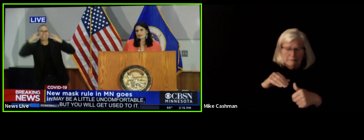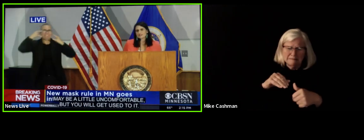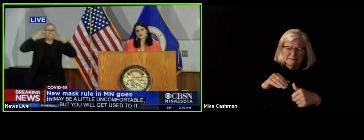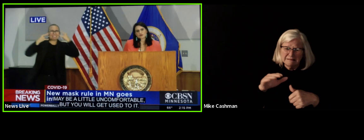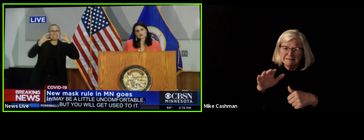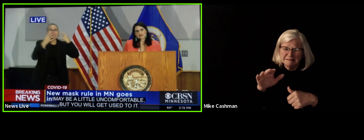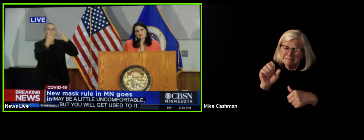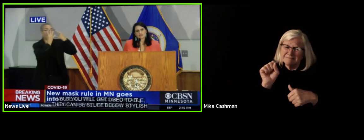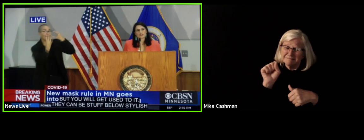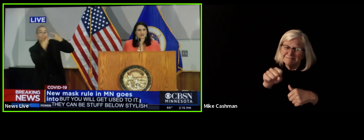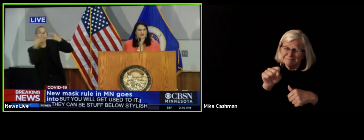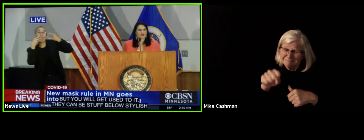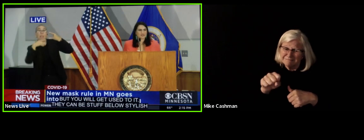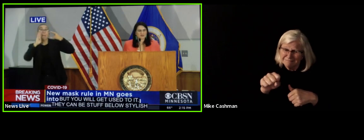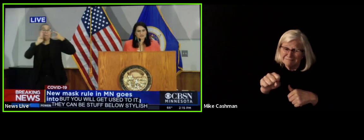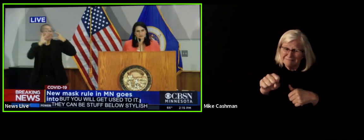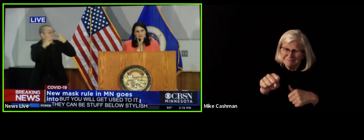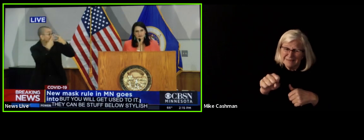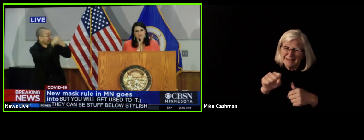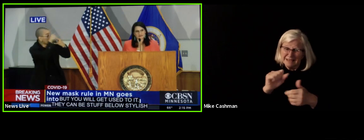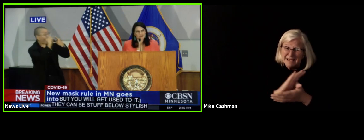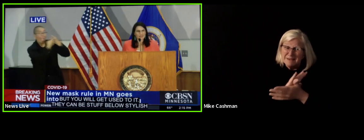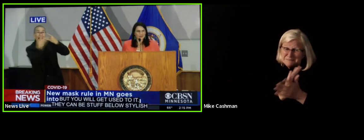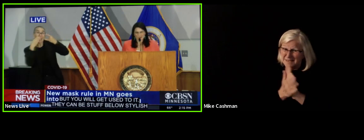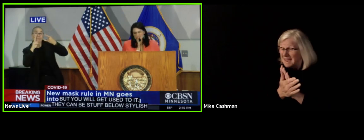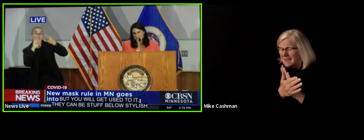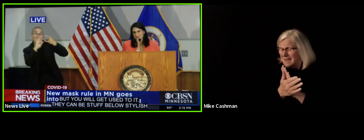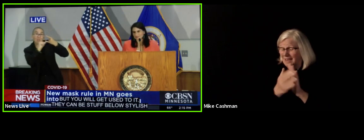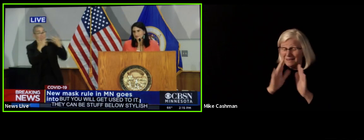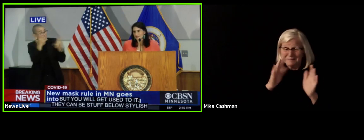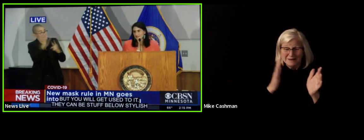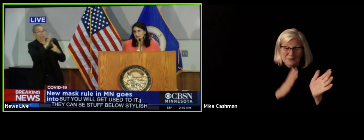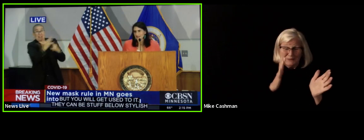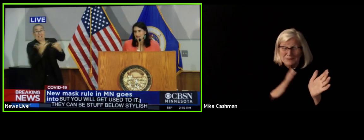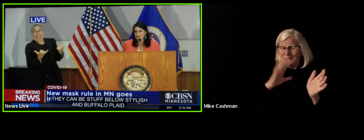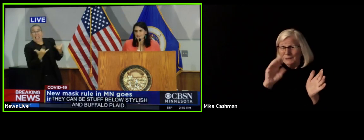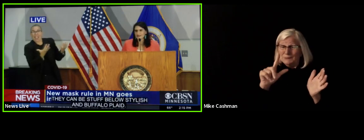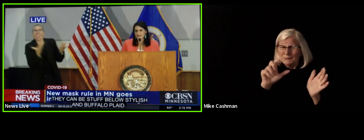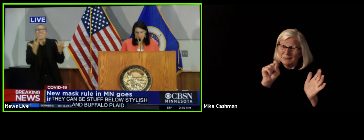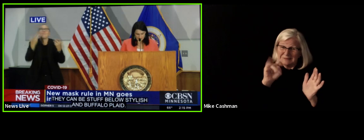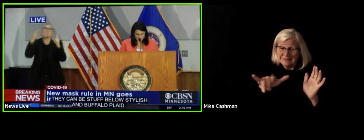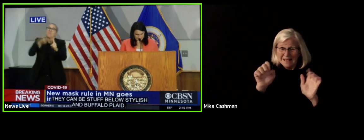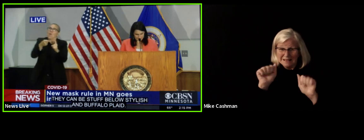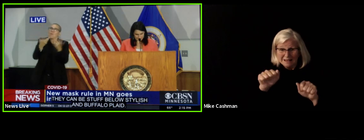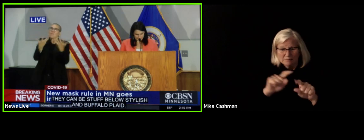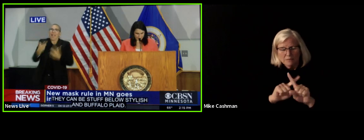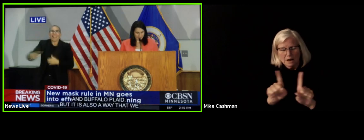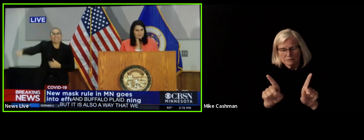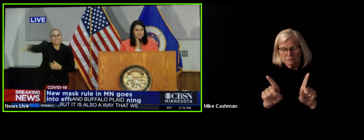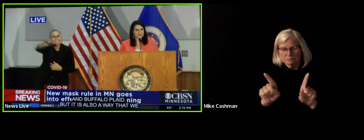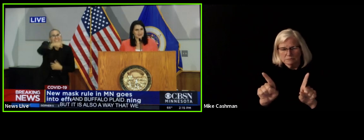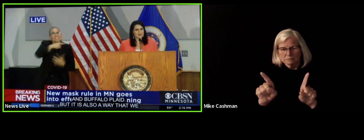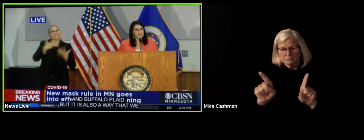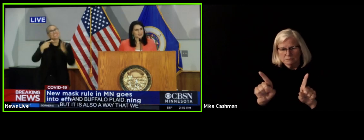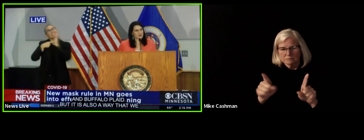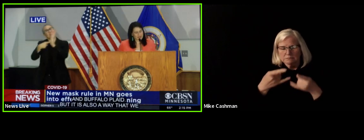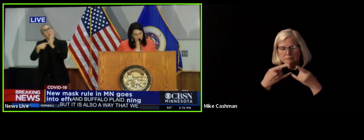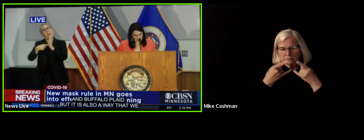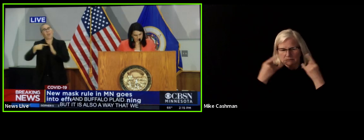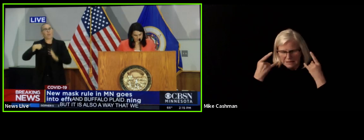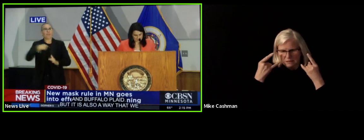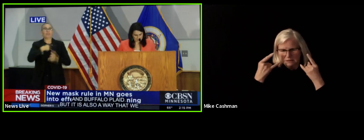But it's also a way that we just show as Minnesotans that we care about each other. And I think that that's something that we're good at. So